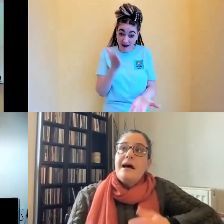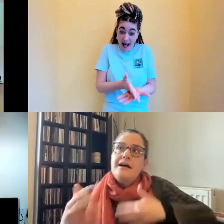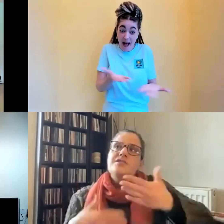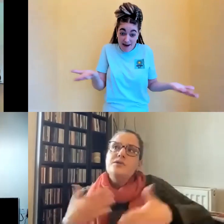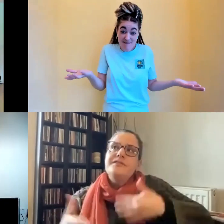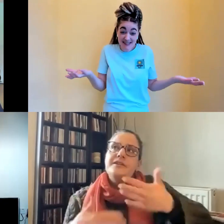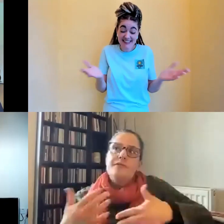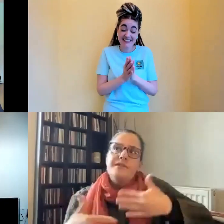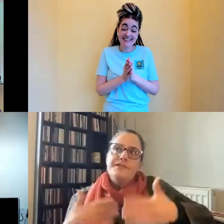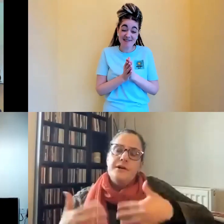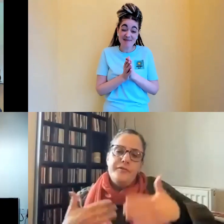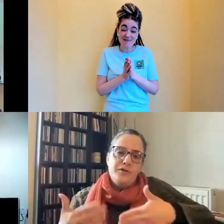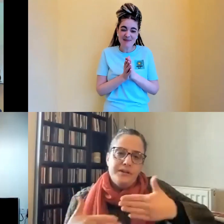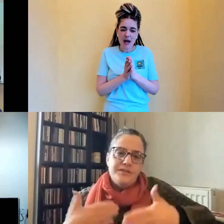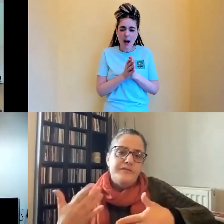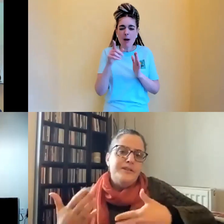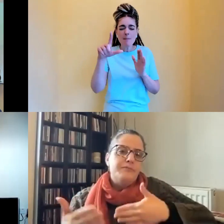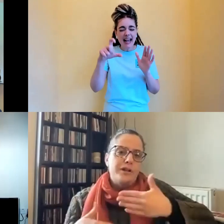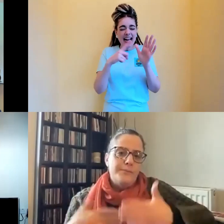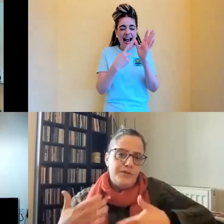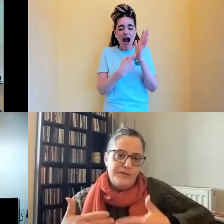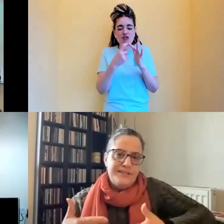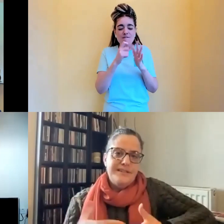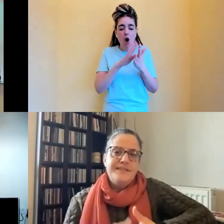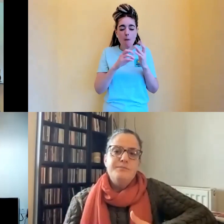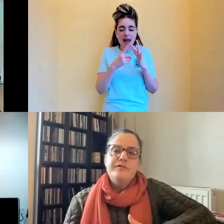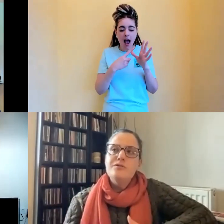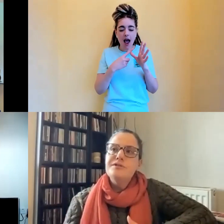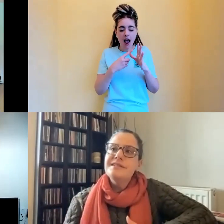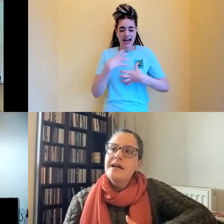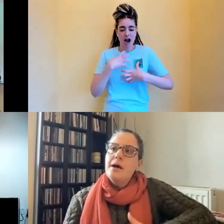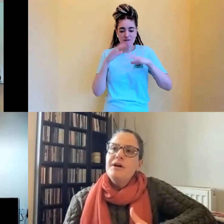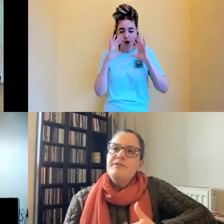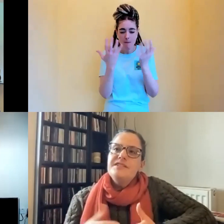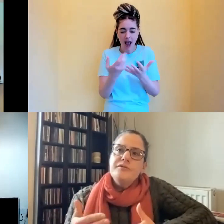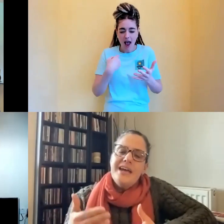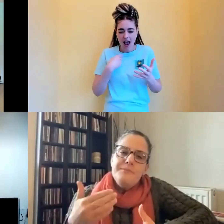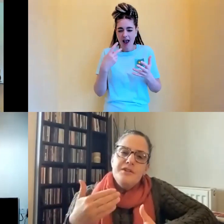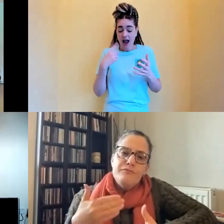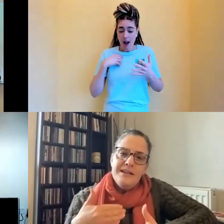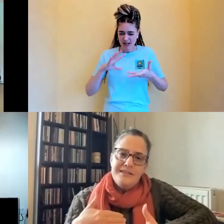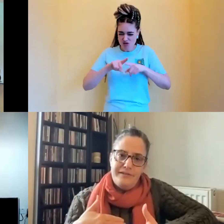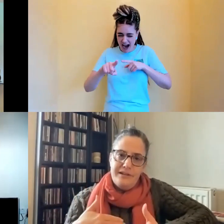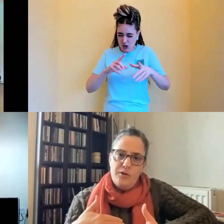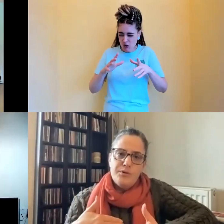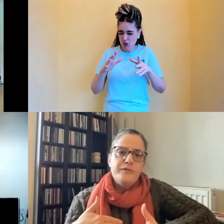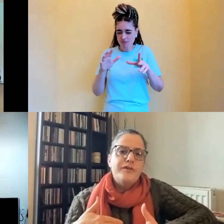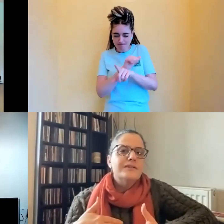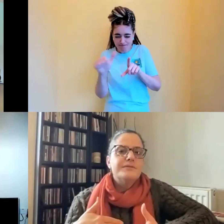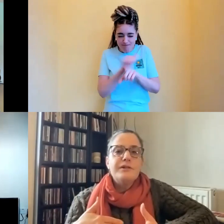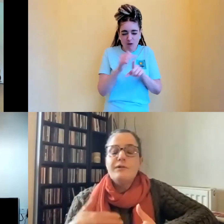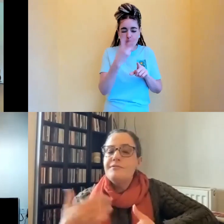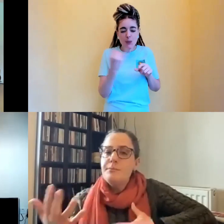But I sort of that already with Cherophobia, sort of in the run up to the 2016 performance, but we sort of kept it relatively